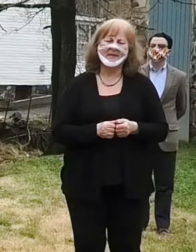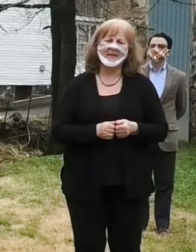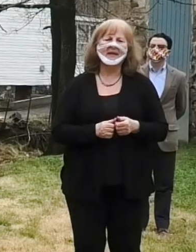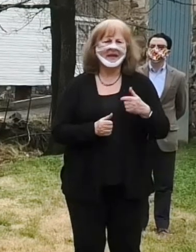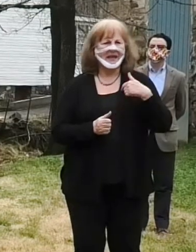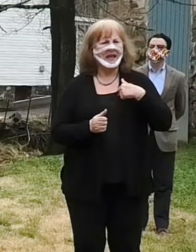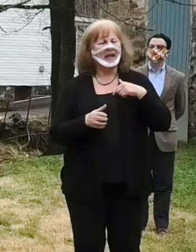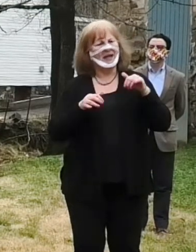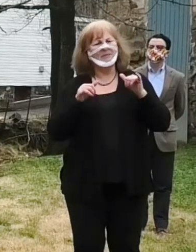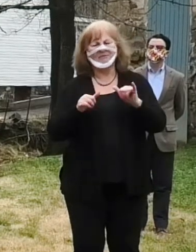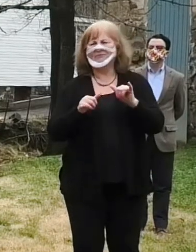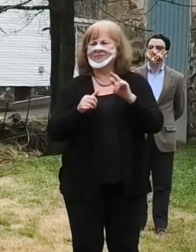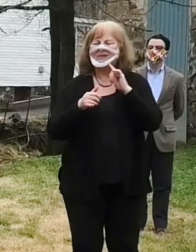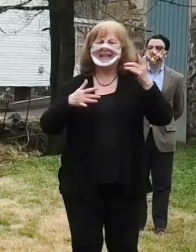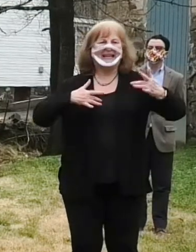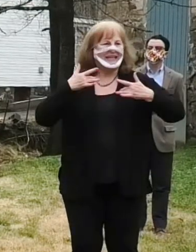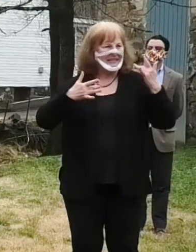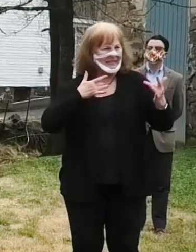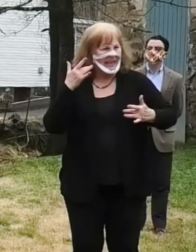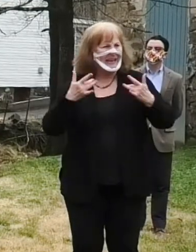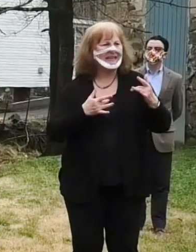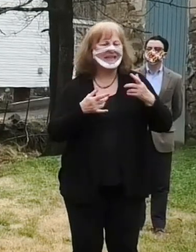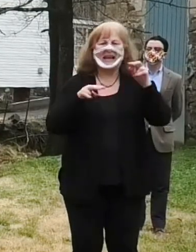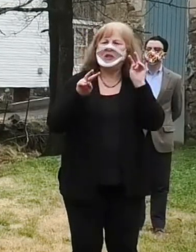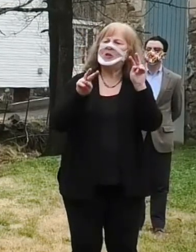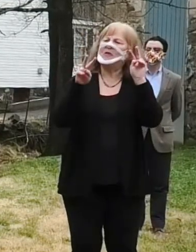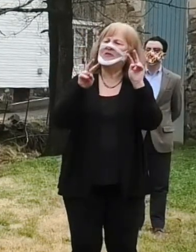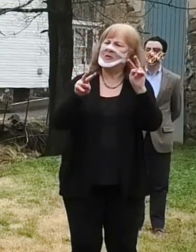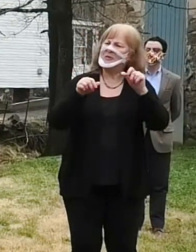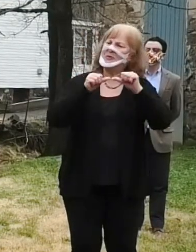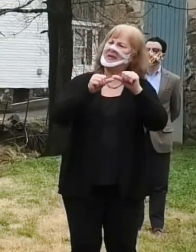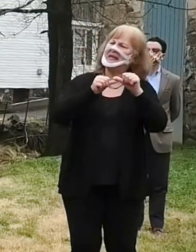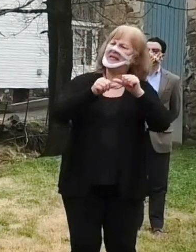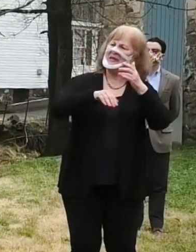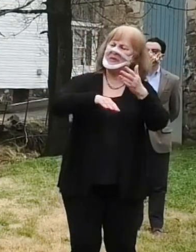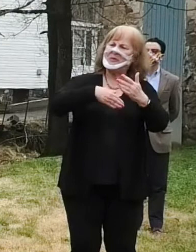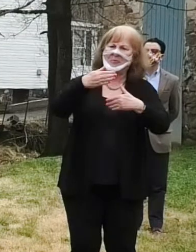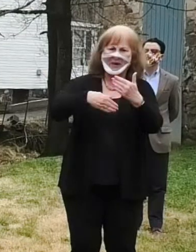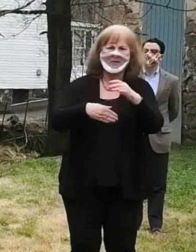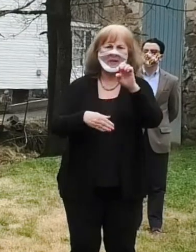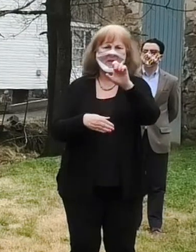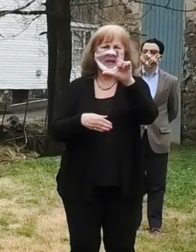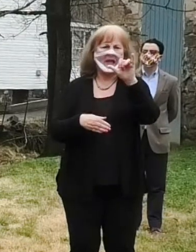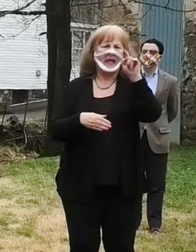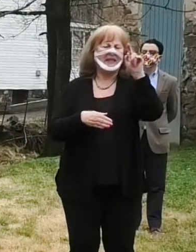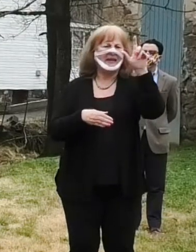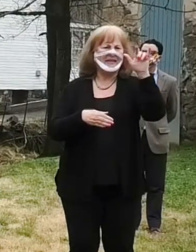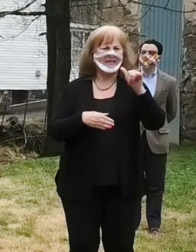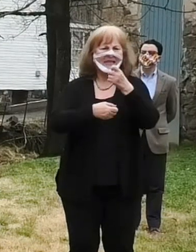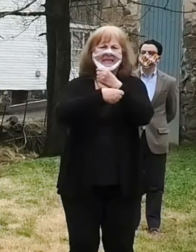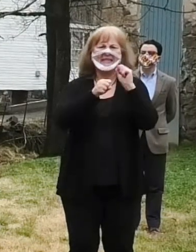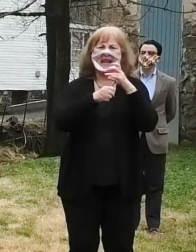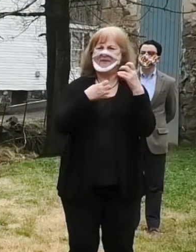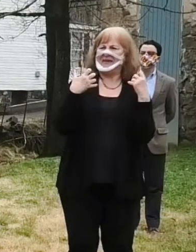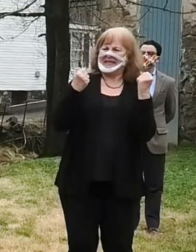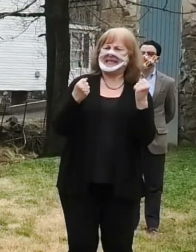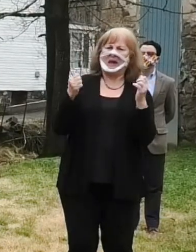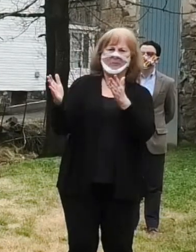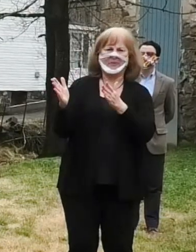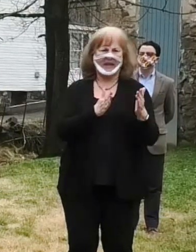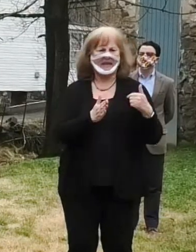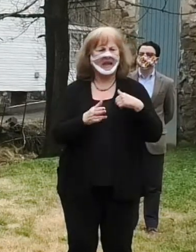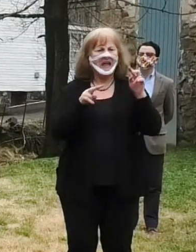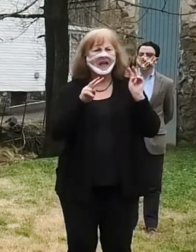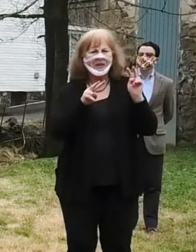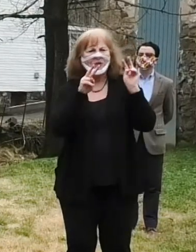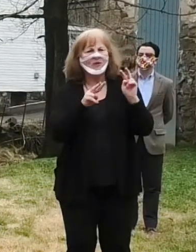I remain truly excited, and I look forward to the continued progress of the Ellicott City Safe and Sound Plan. I look